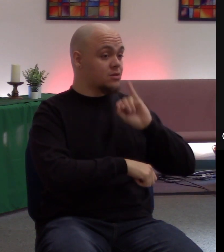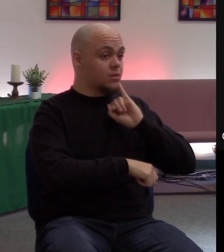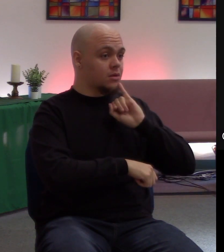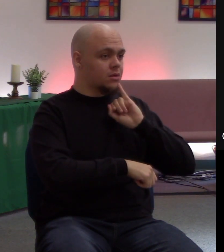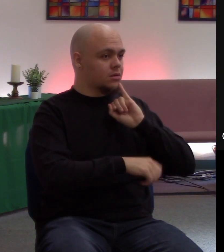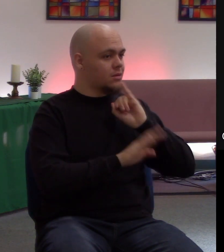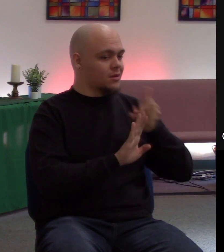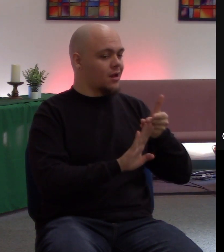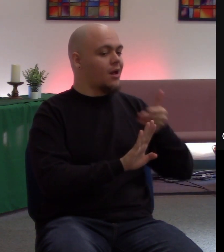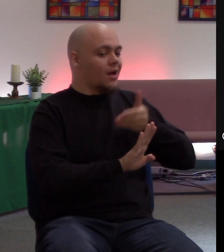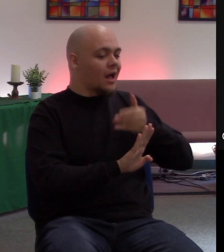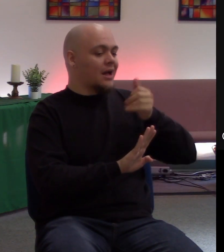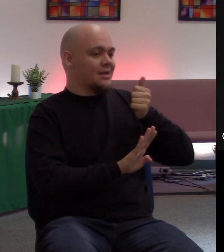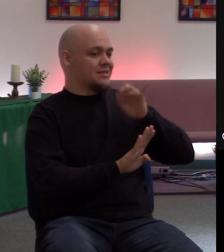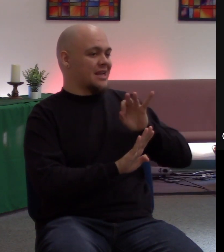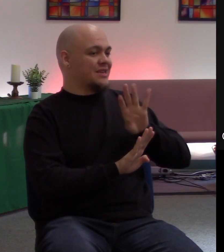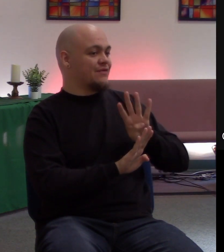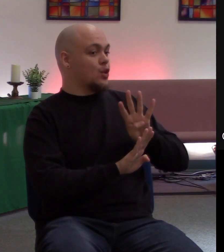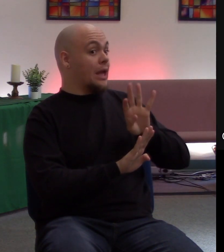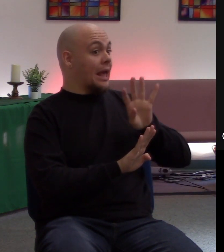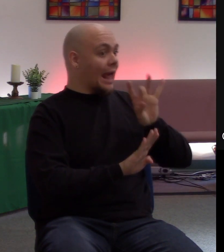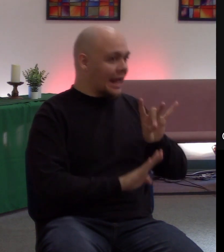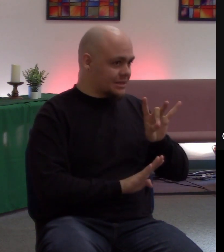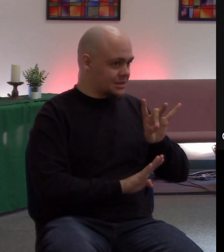1949, the establishment of Israel. History majors?